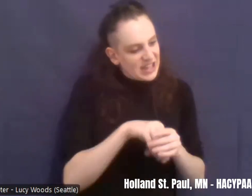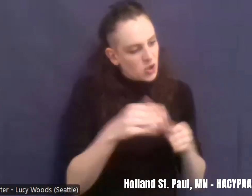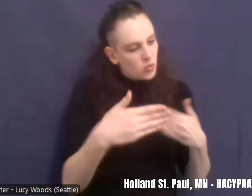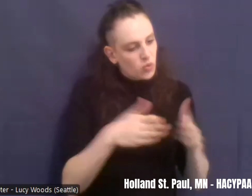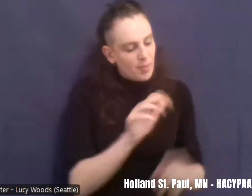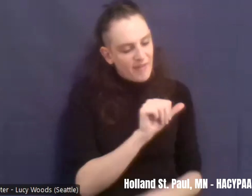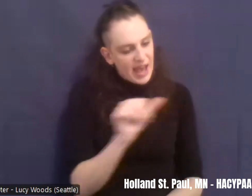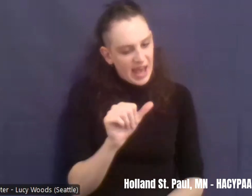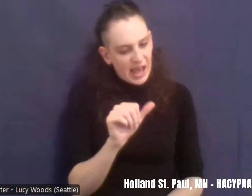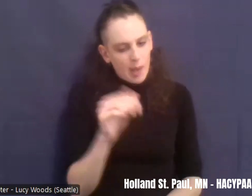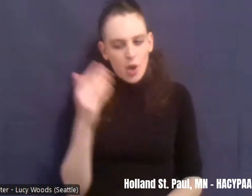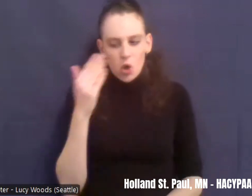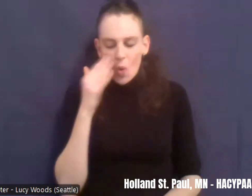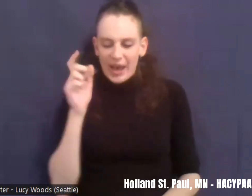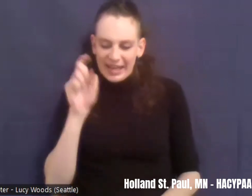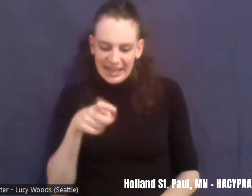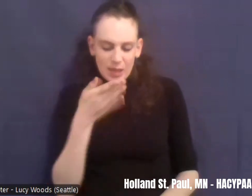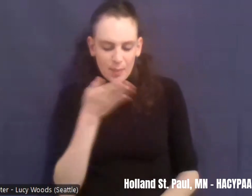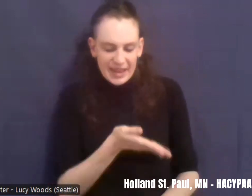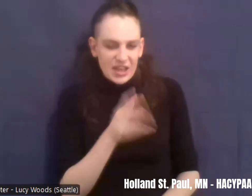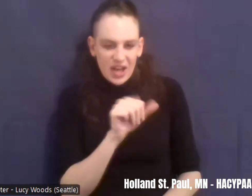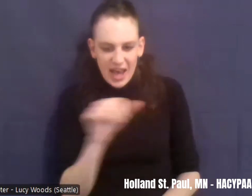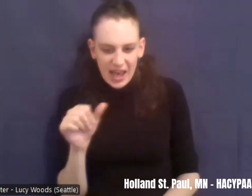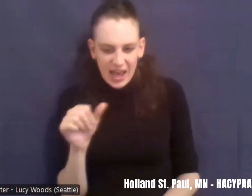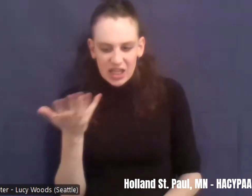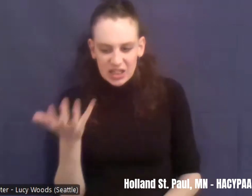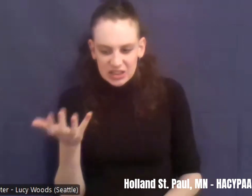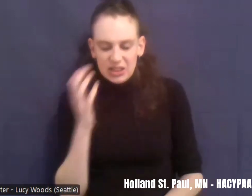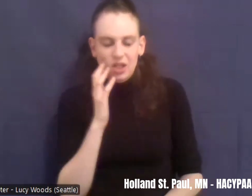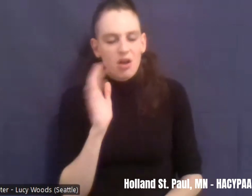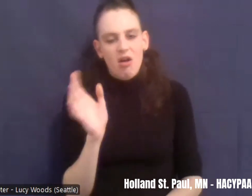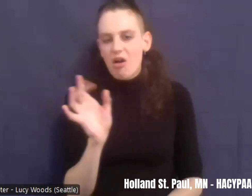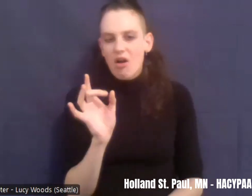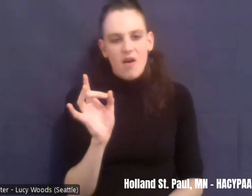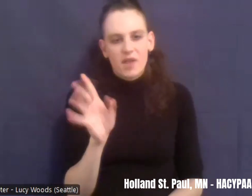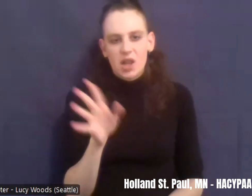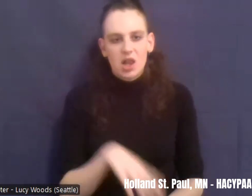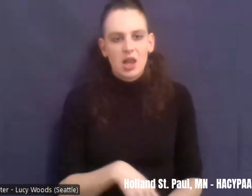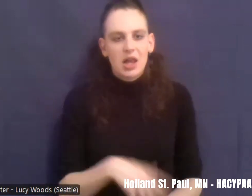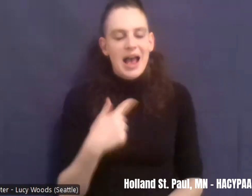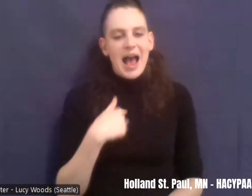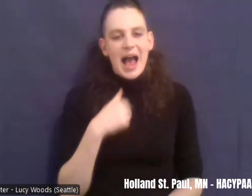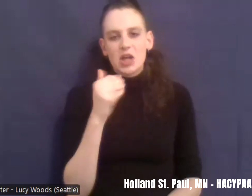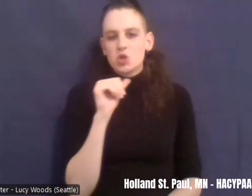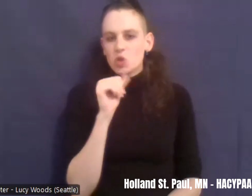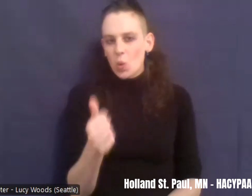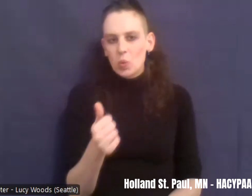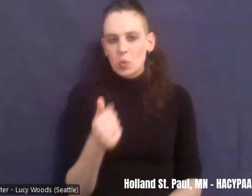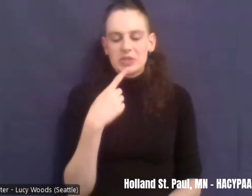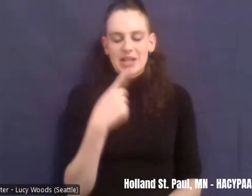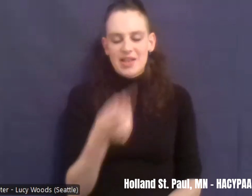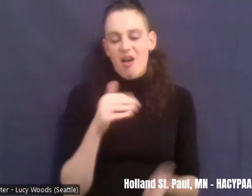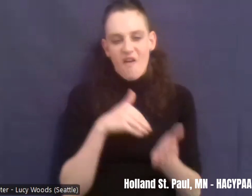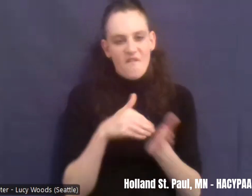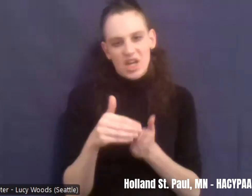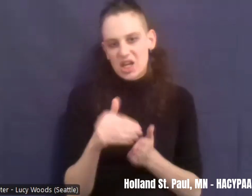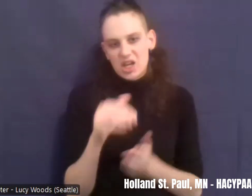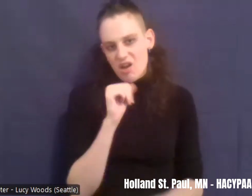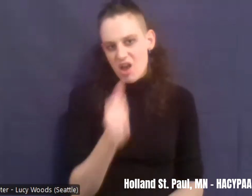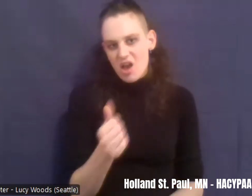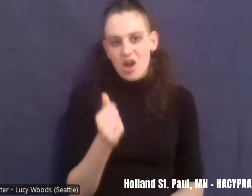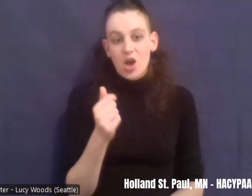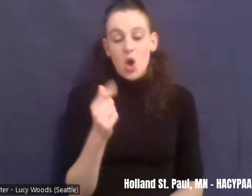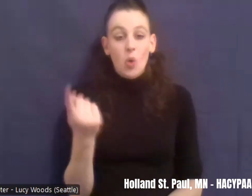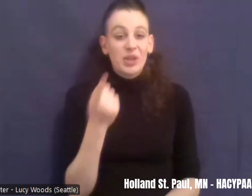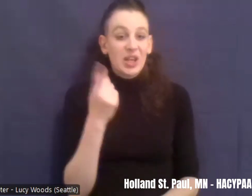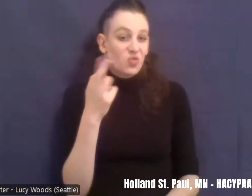to be here. And like to be completely honest, like I don't tell this like very often, but like really the only reason why I never tried killing